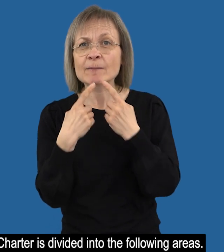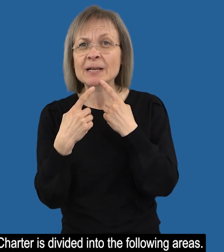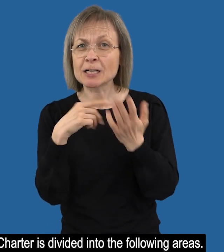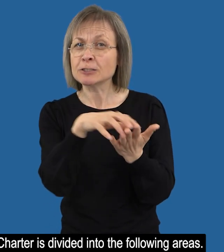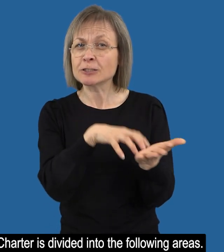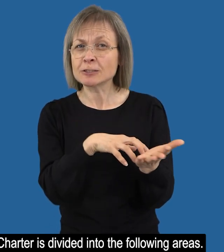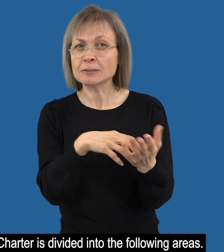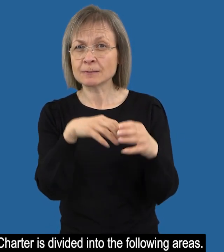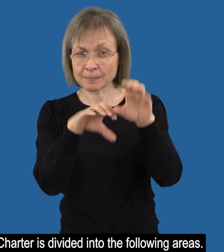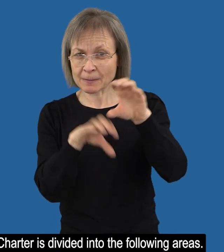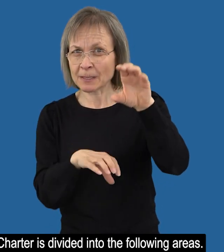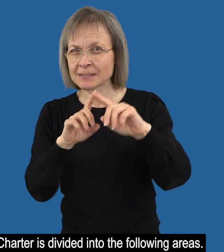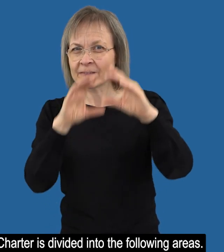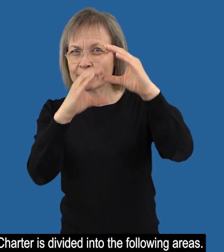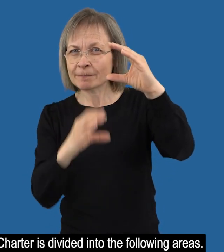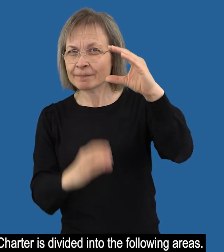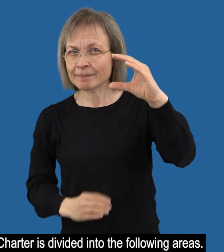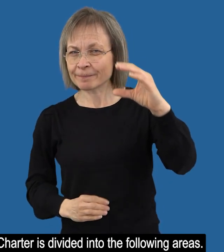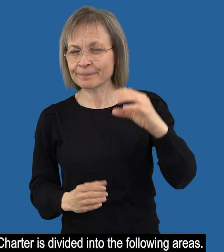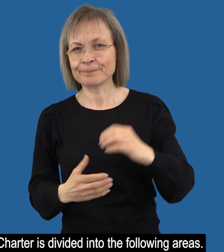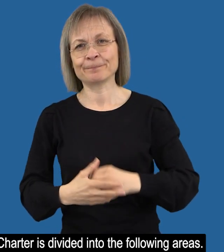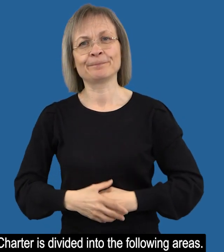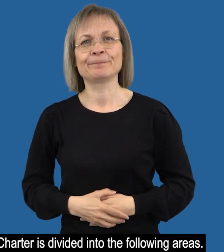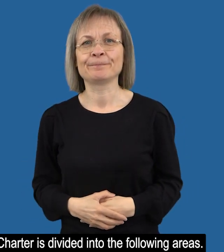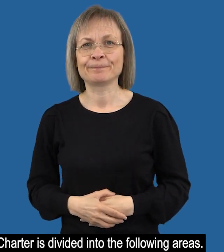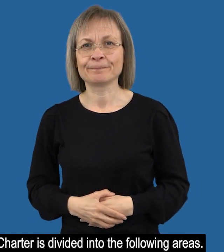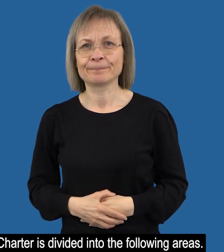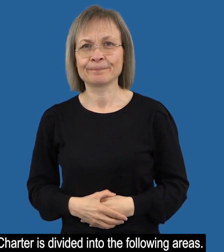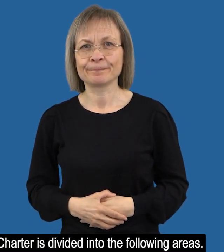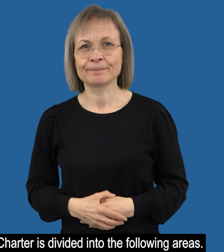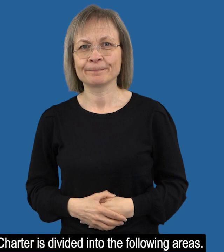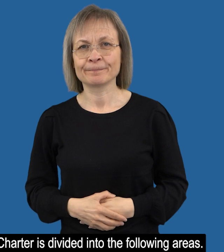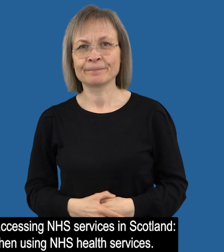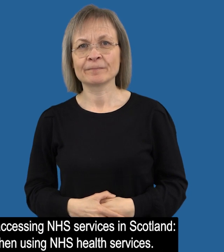The information in the Charter is divided into the following areas: